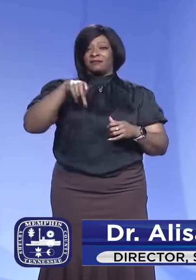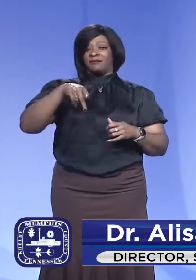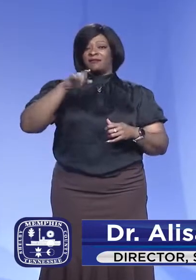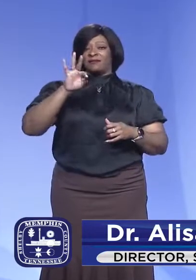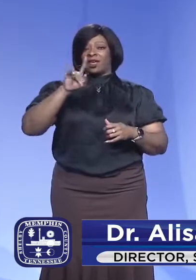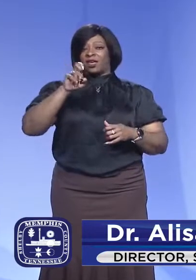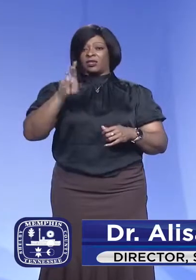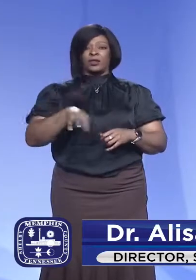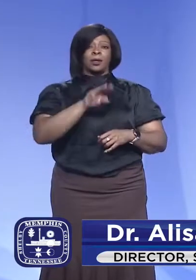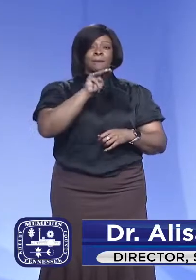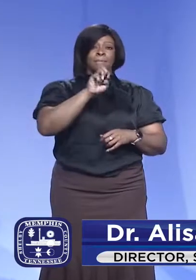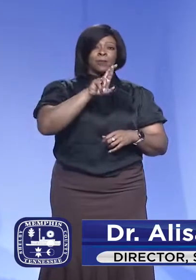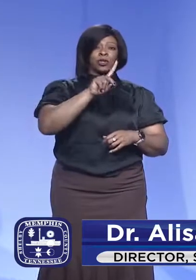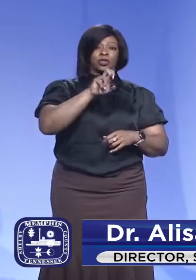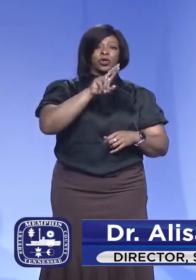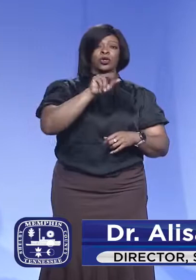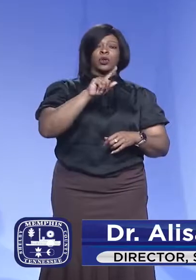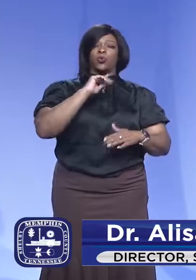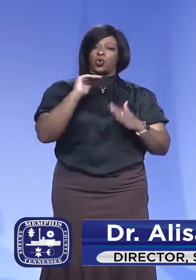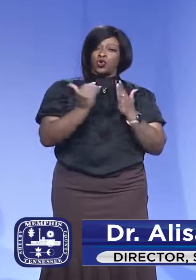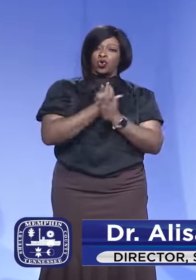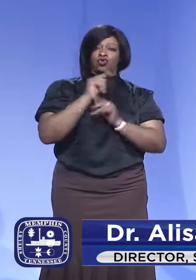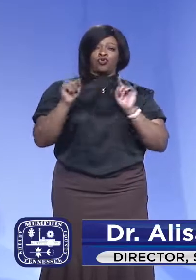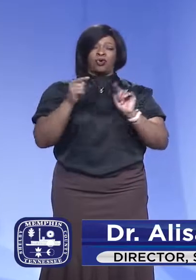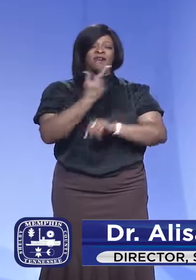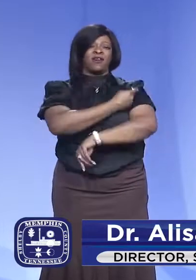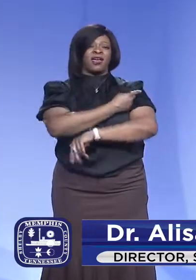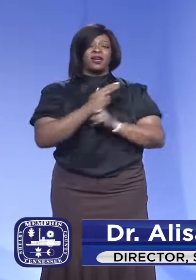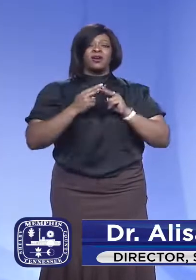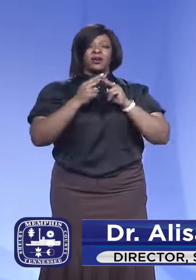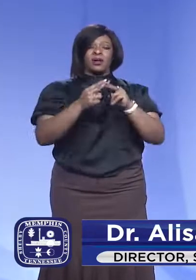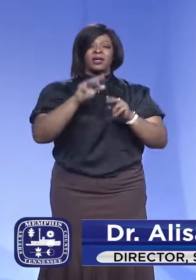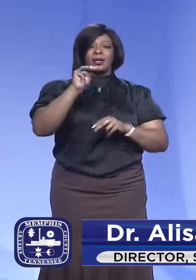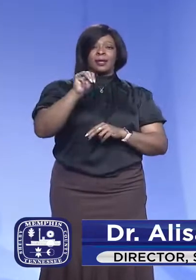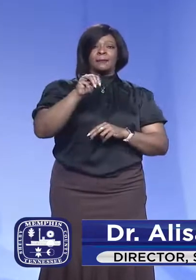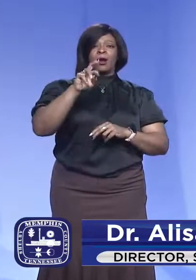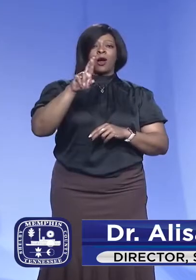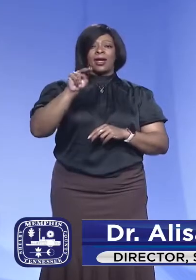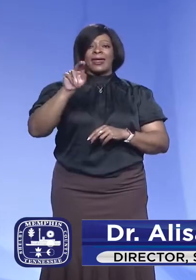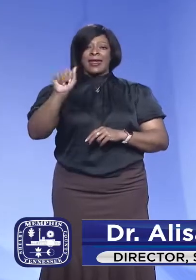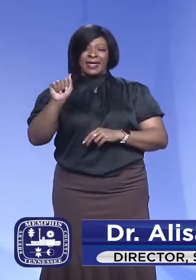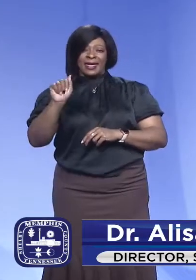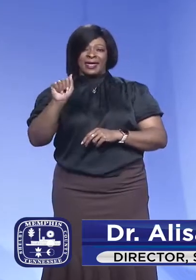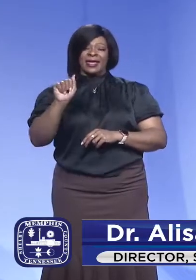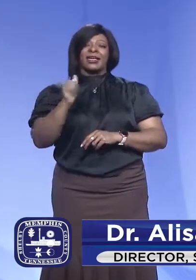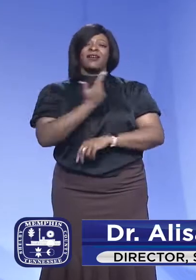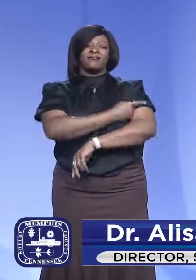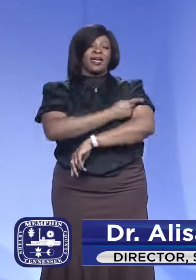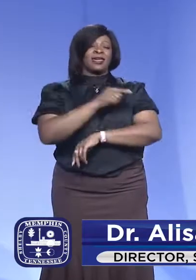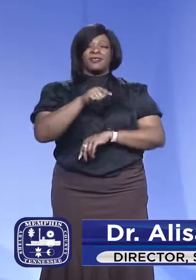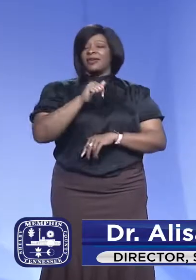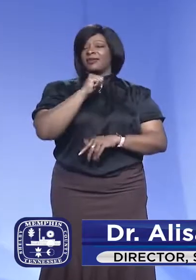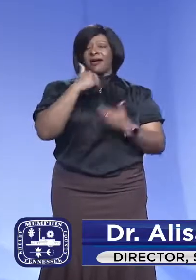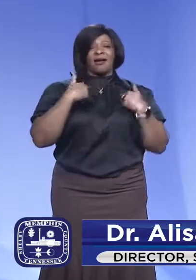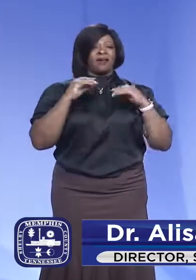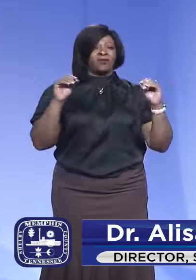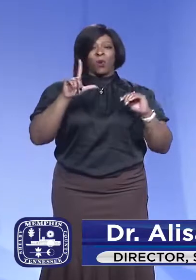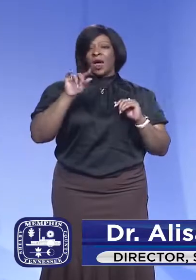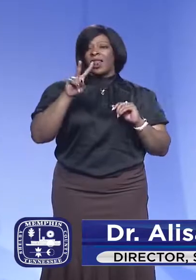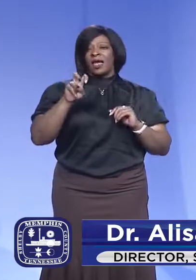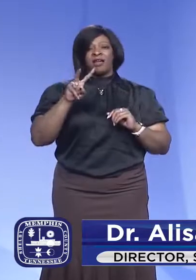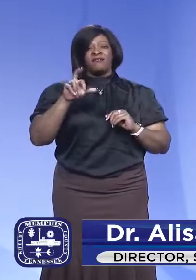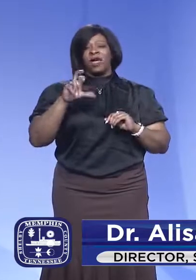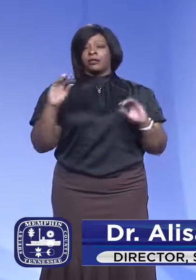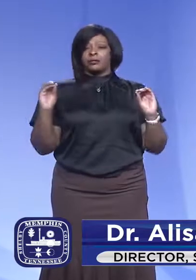Moderna, are a very new type of vaccine called an mRNA vaccine, which does not contain live